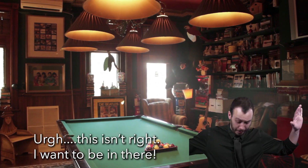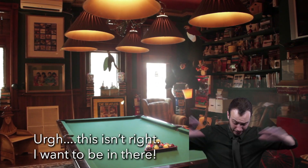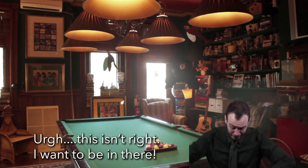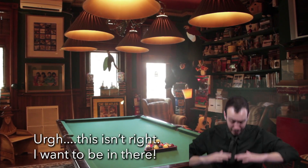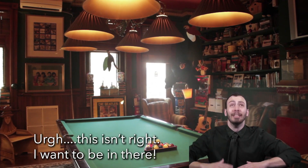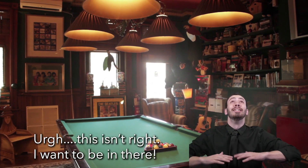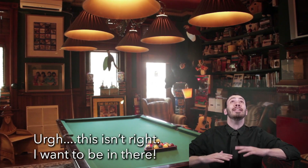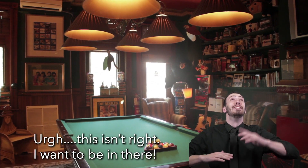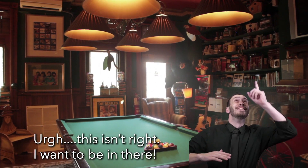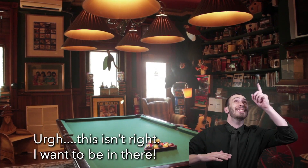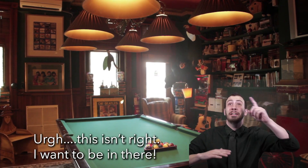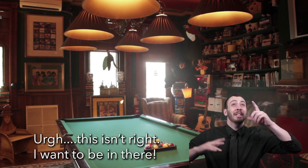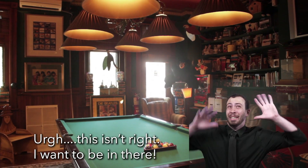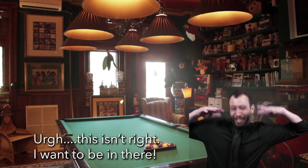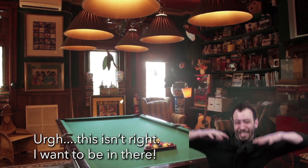This isn't right. I want to be in there.